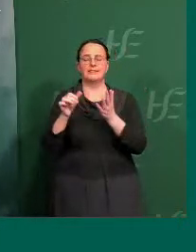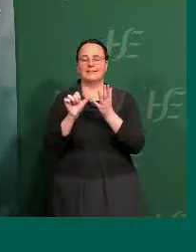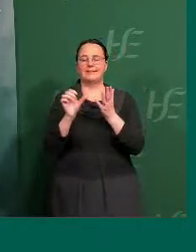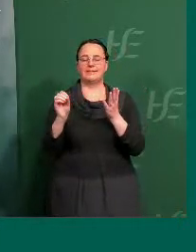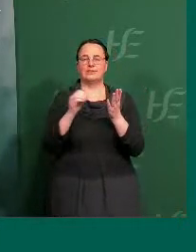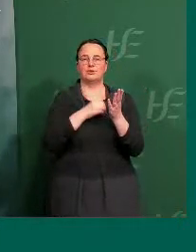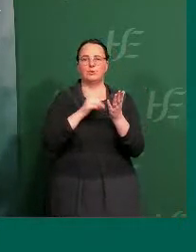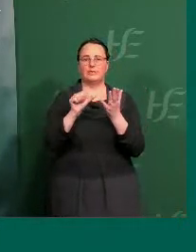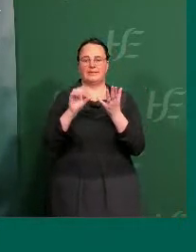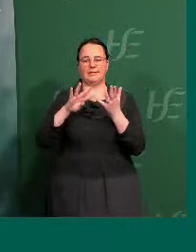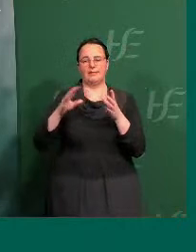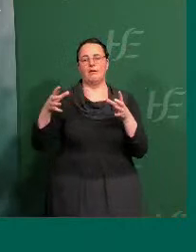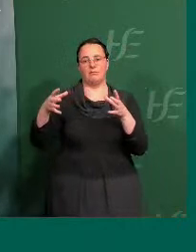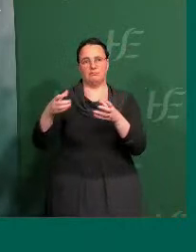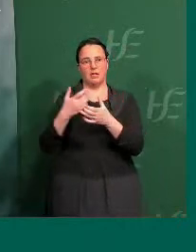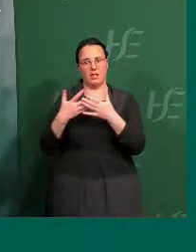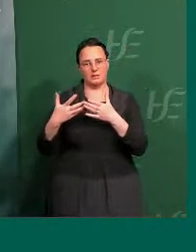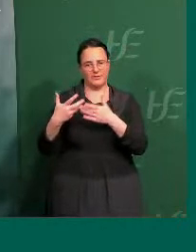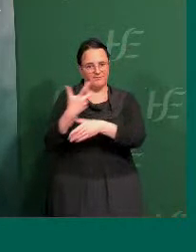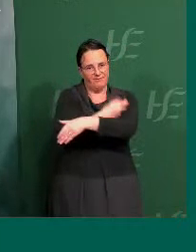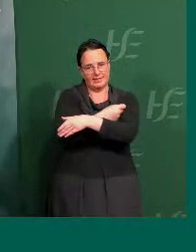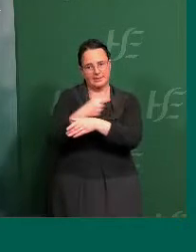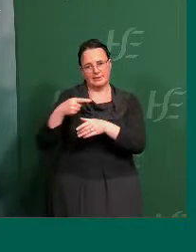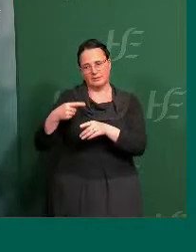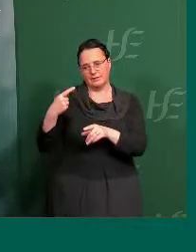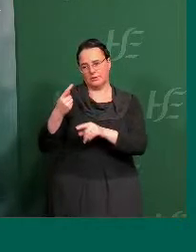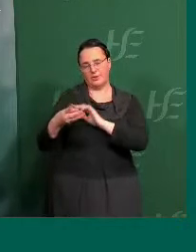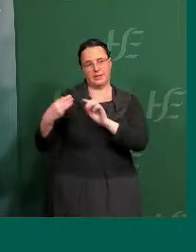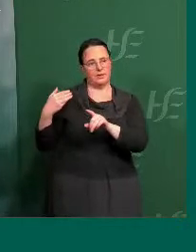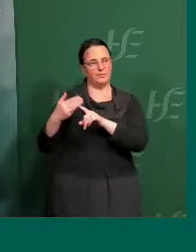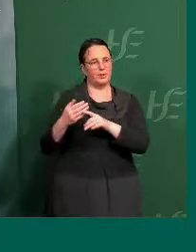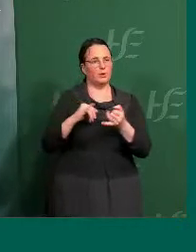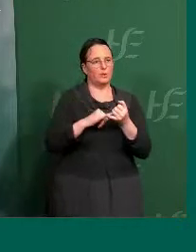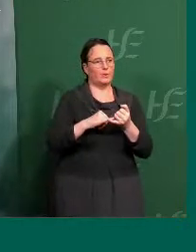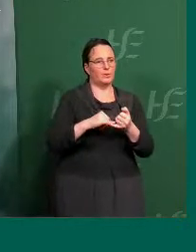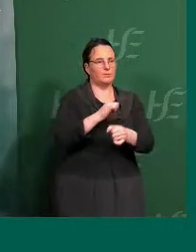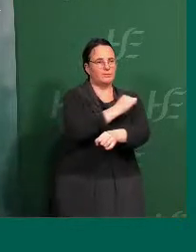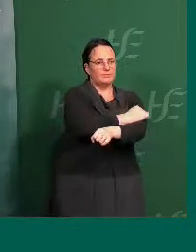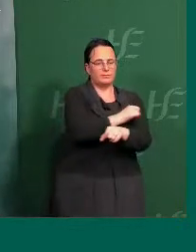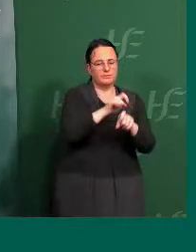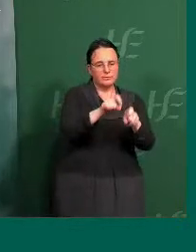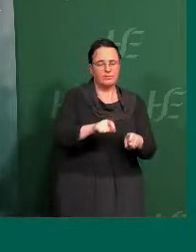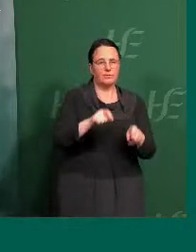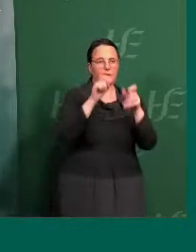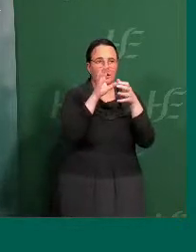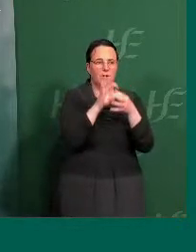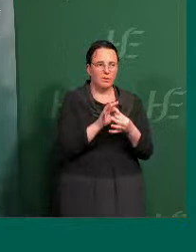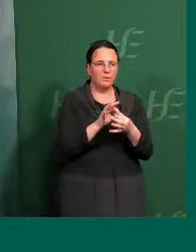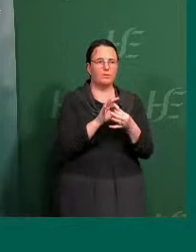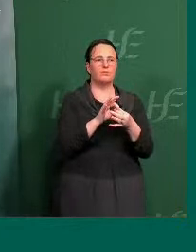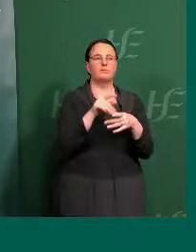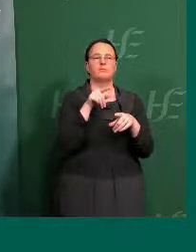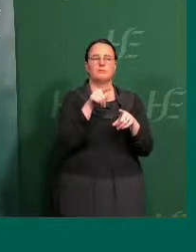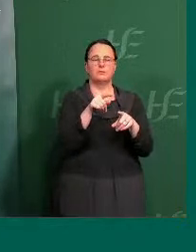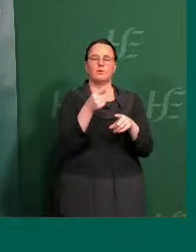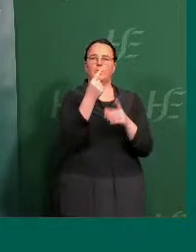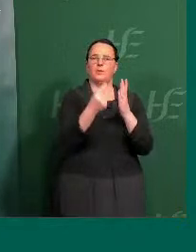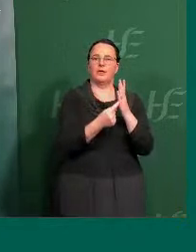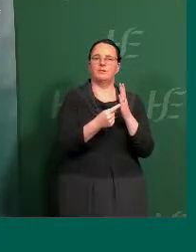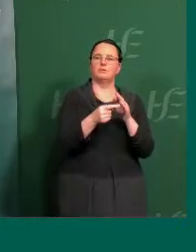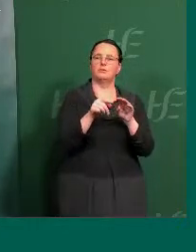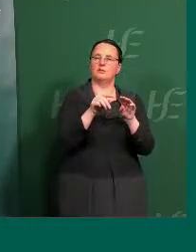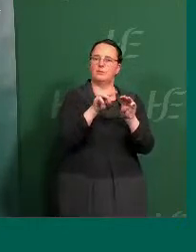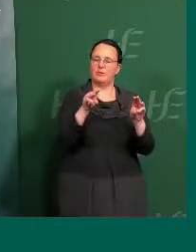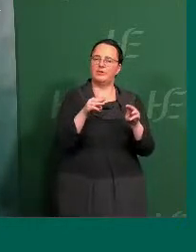very well advanced with work over the last week. Housebound, and again, that's now gone over 1,000 people been vaccinated. And I know I've